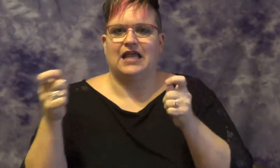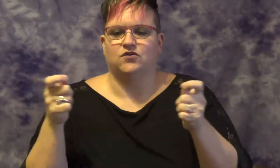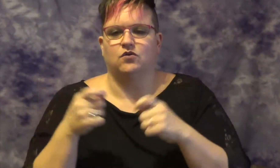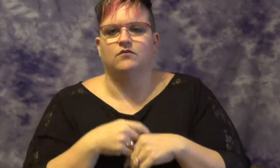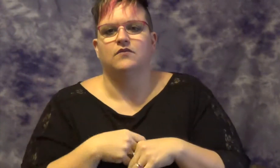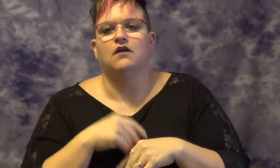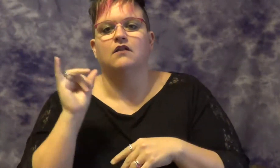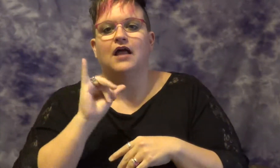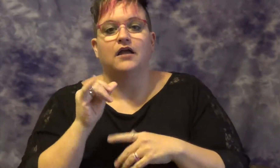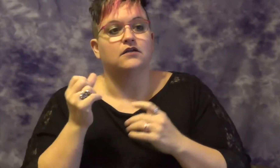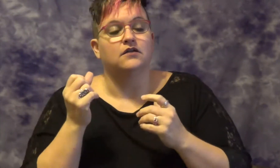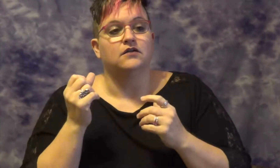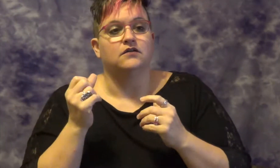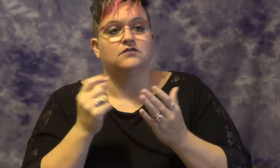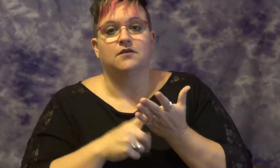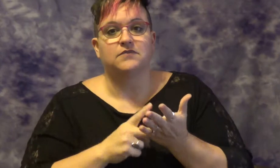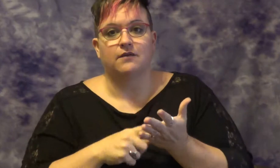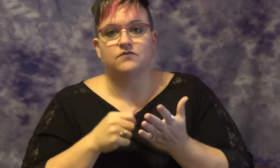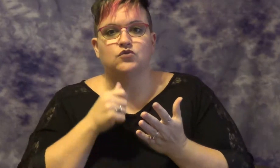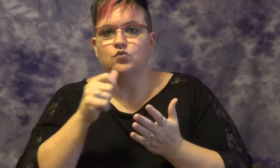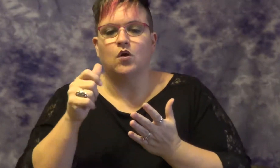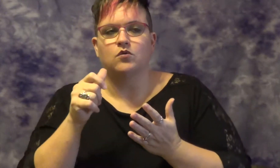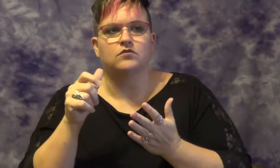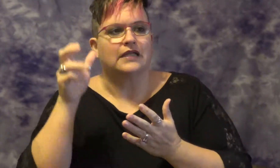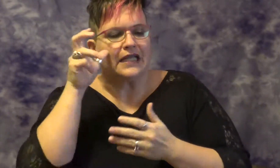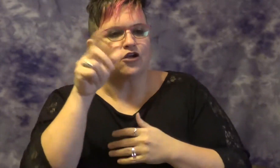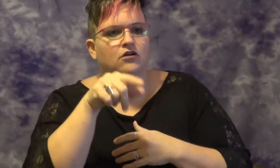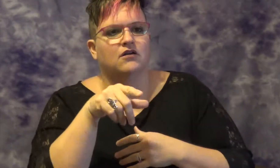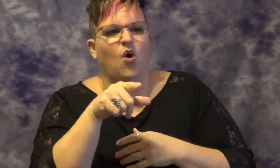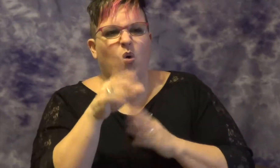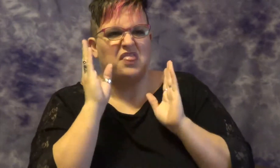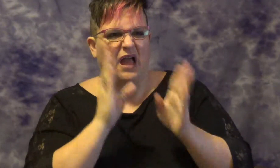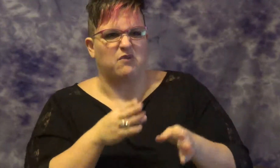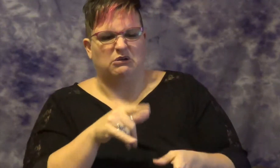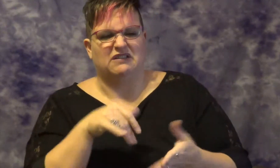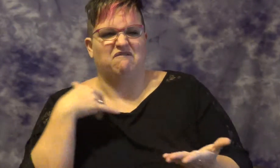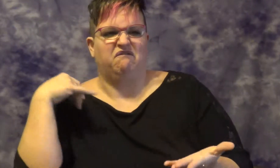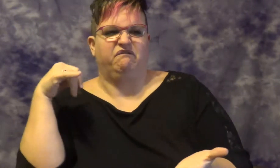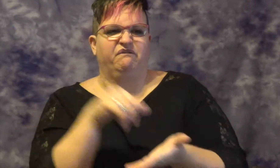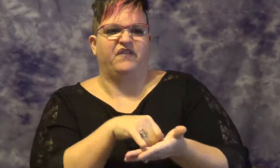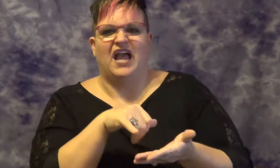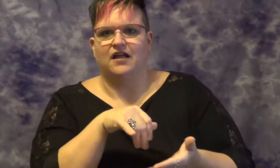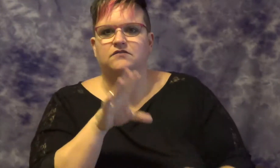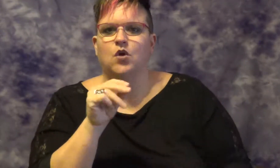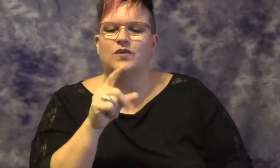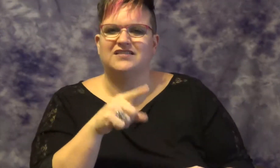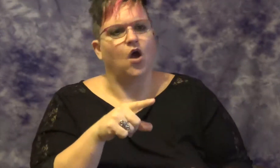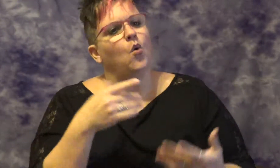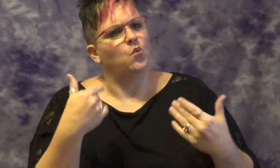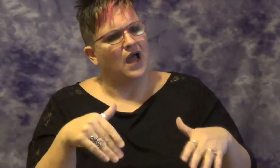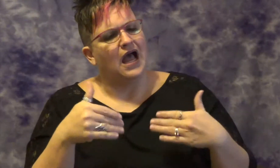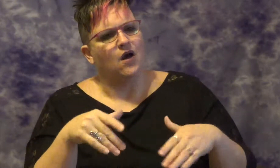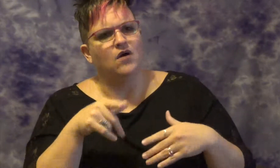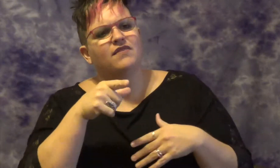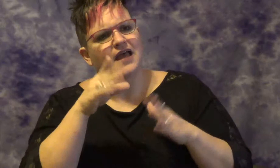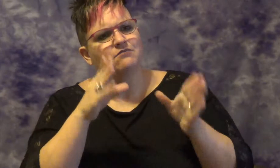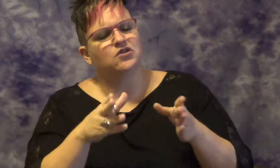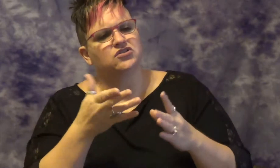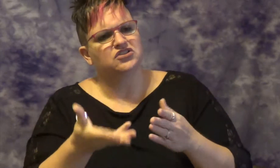need it to be easier for us to actually handle the language coming in. And usually you don't hear like person, oh my God, that person's